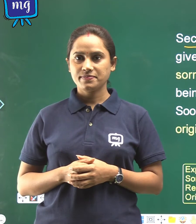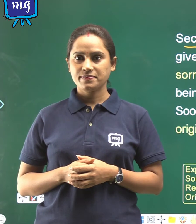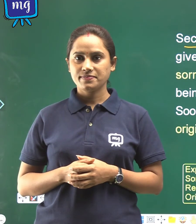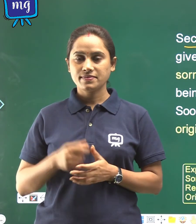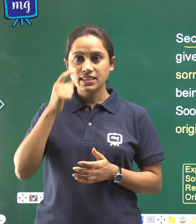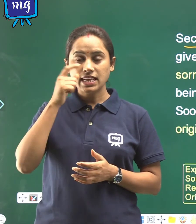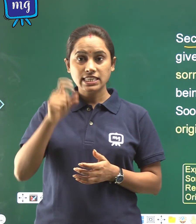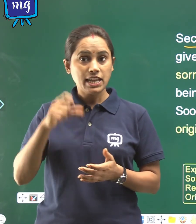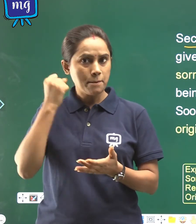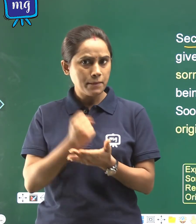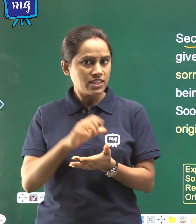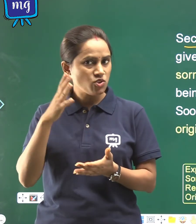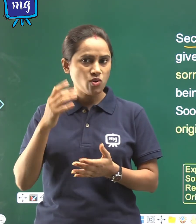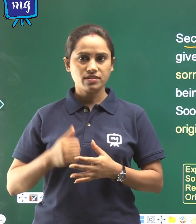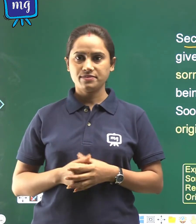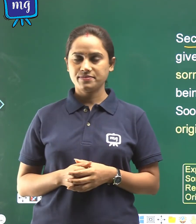she must not